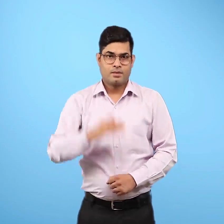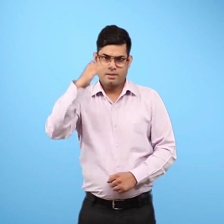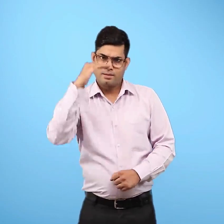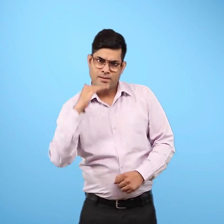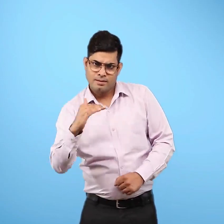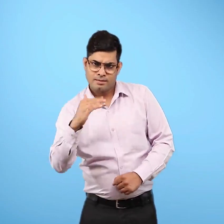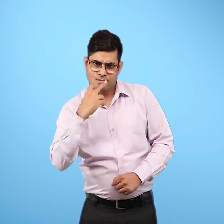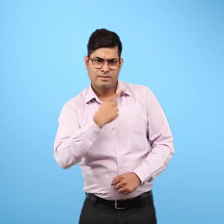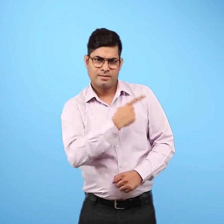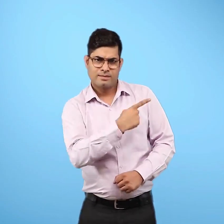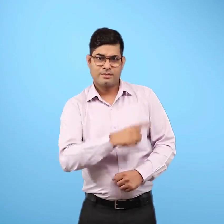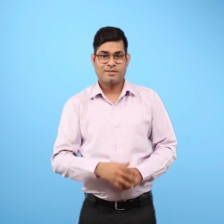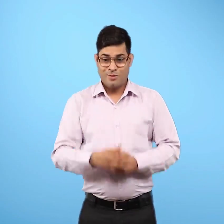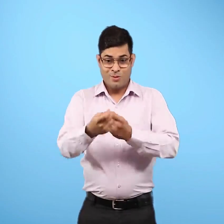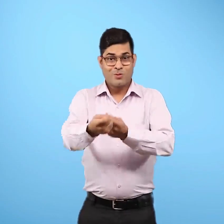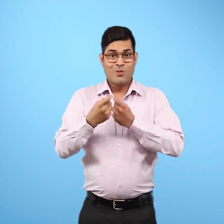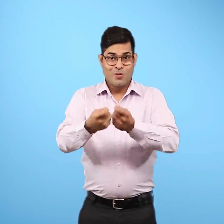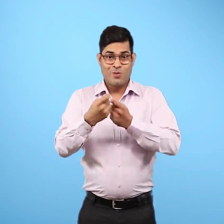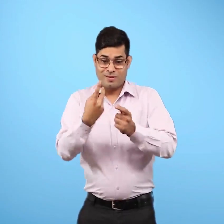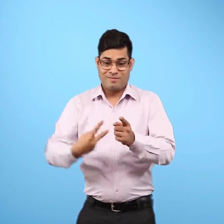Horse rider, Rs 76.